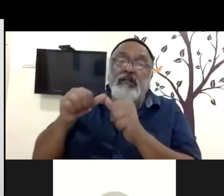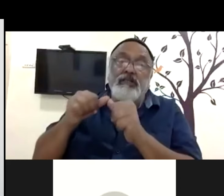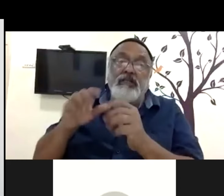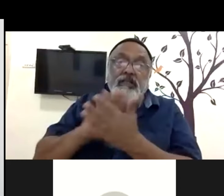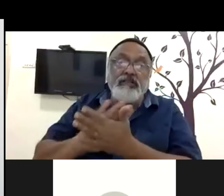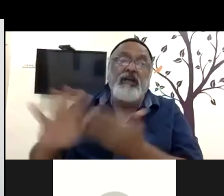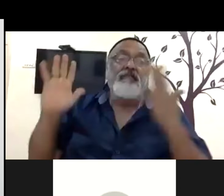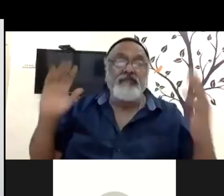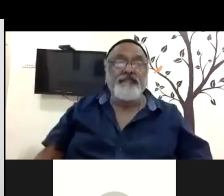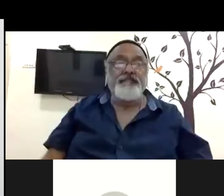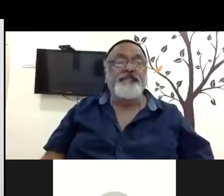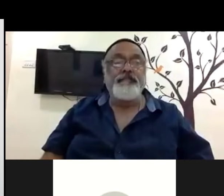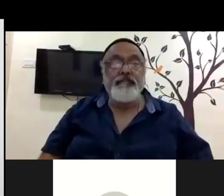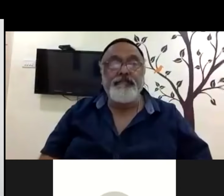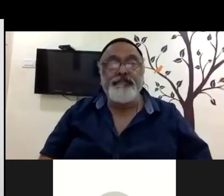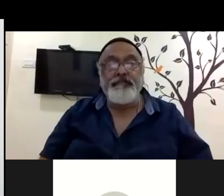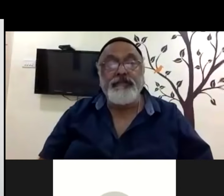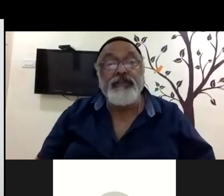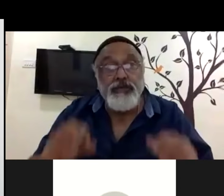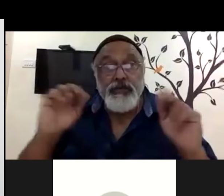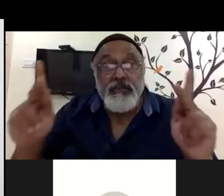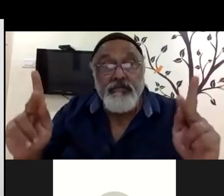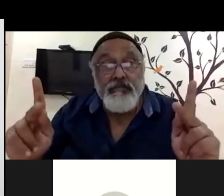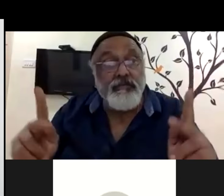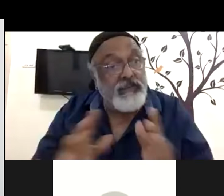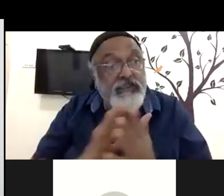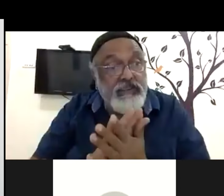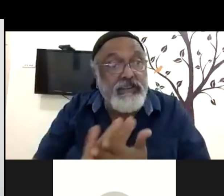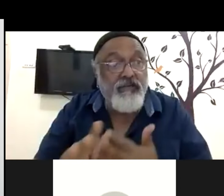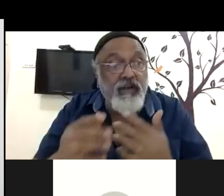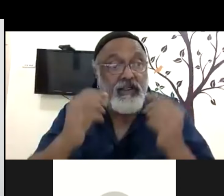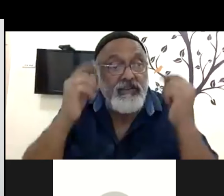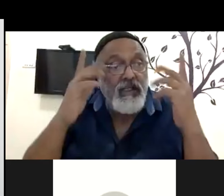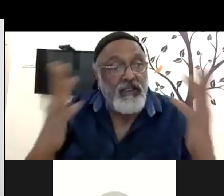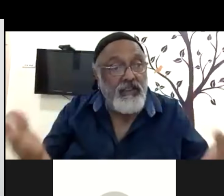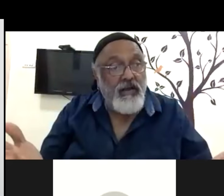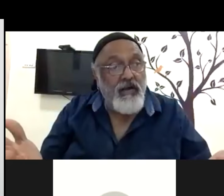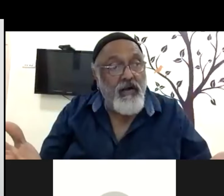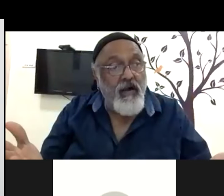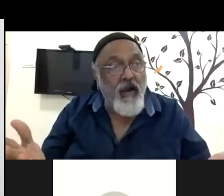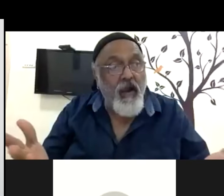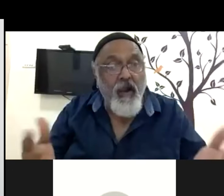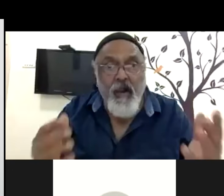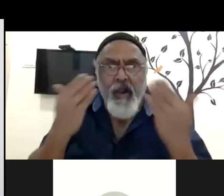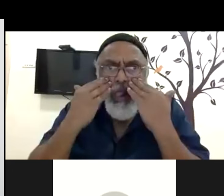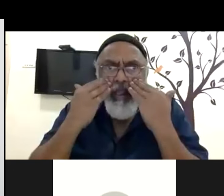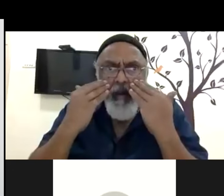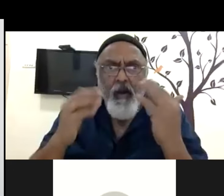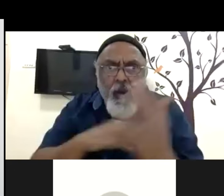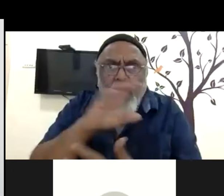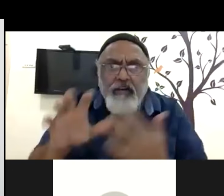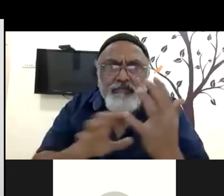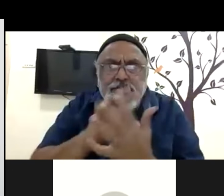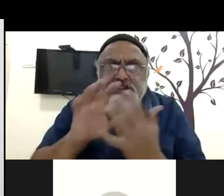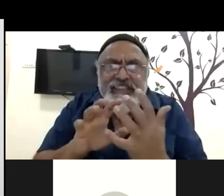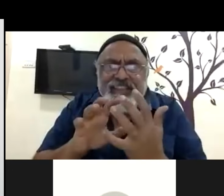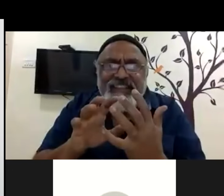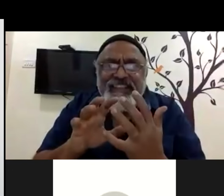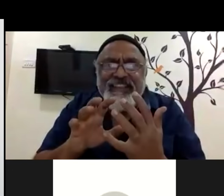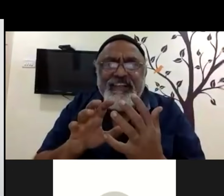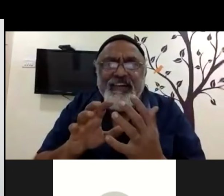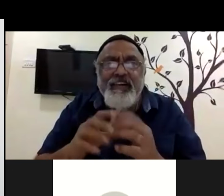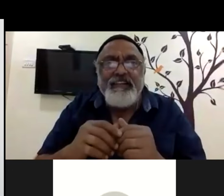data. Okay, is it too confusing? Is it clear? Because we are